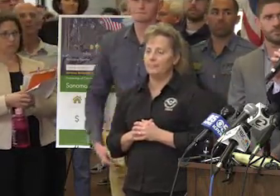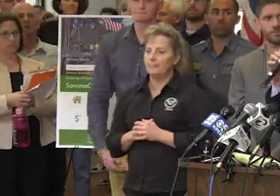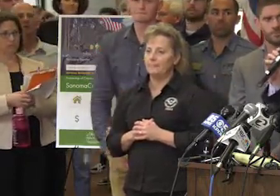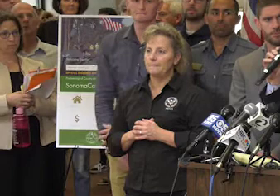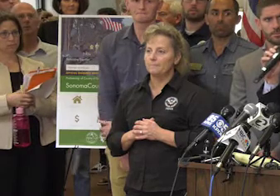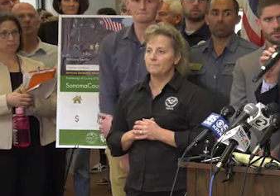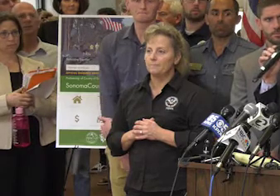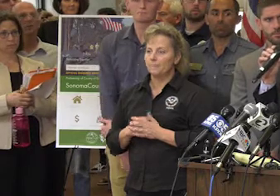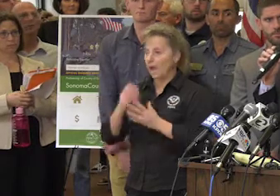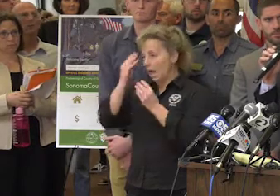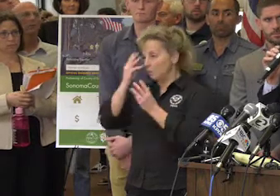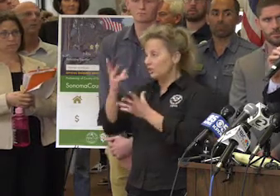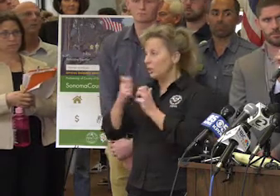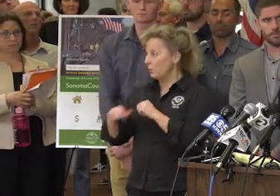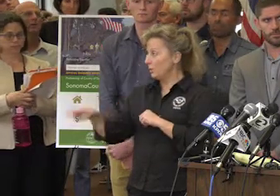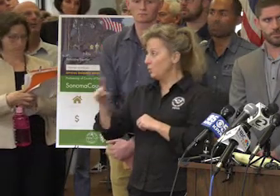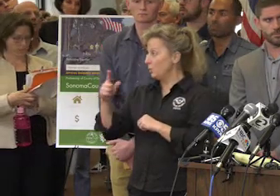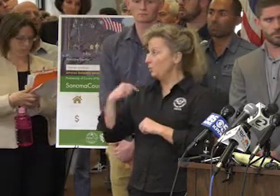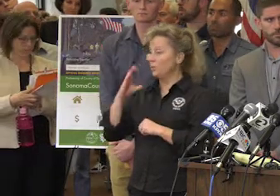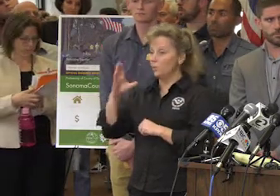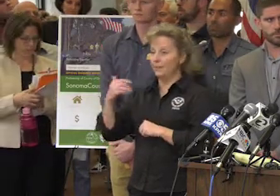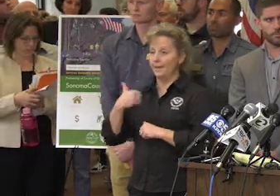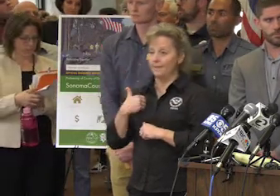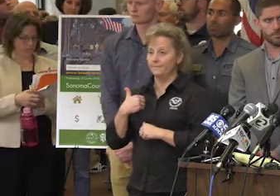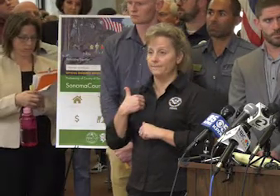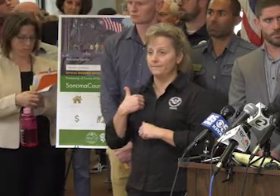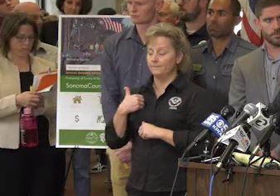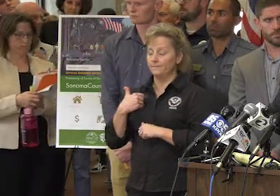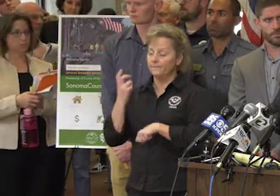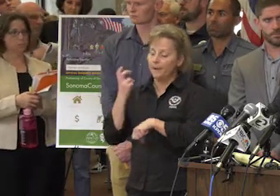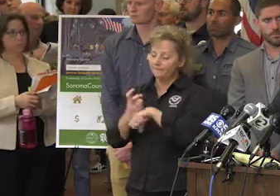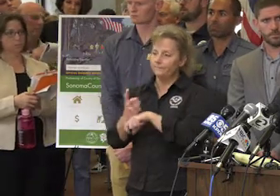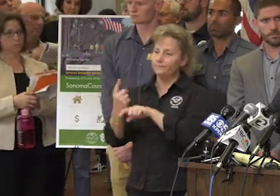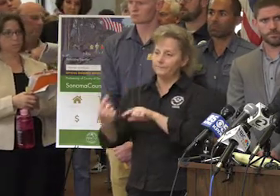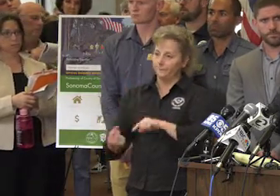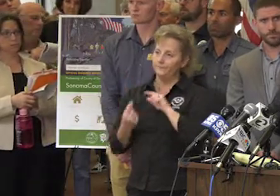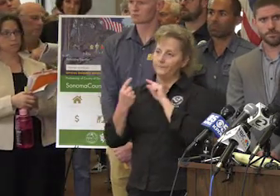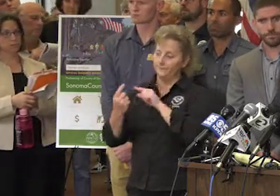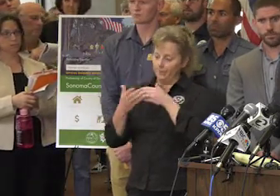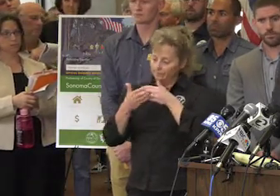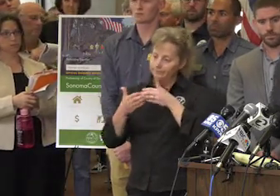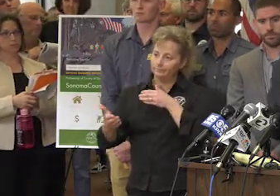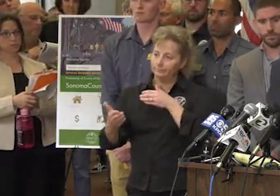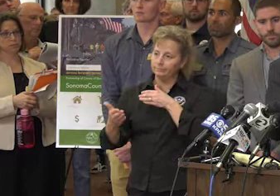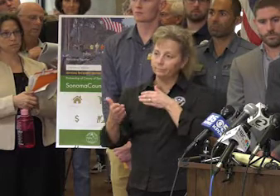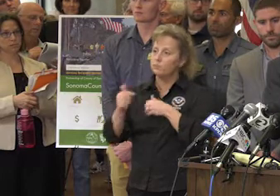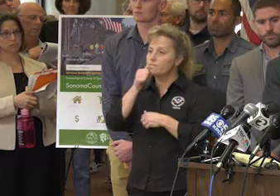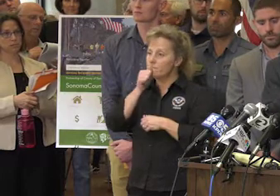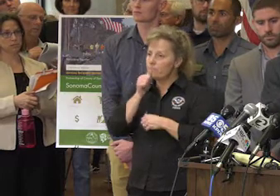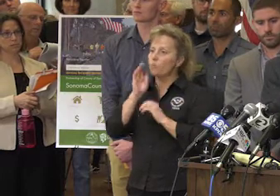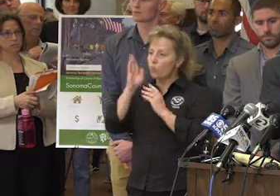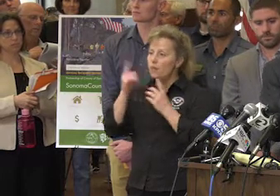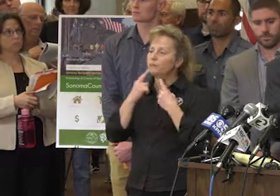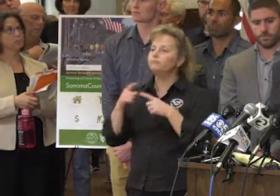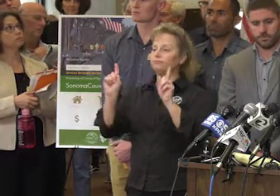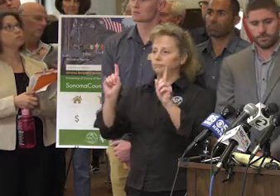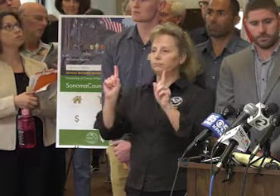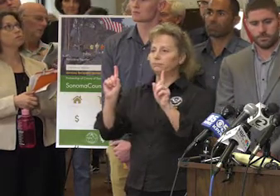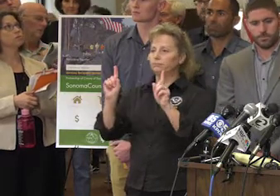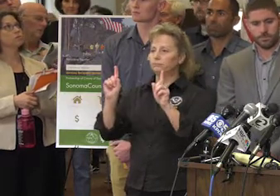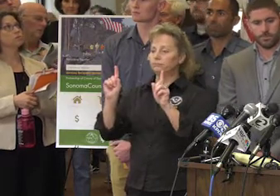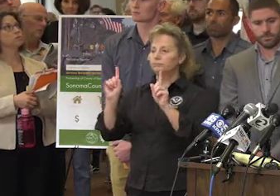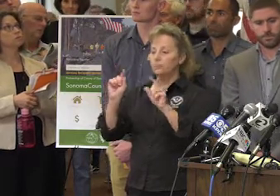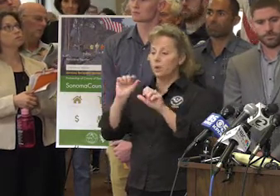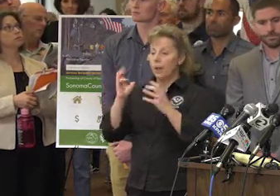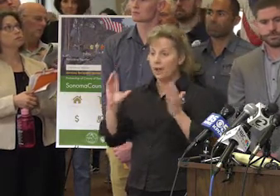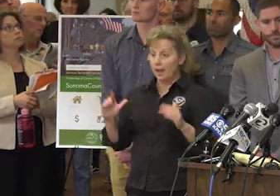I will share with you, we are going to have some tough days ahead. We are going to get through this. We're going to get through this by